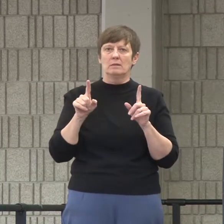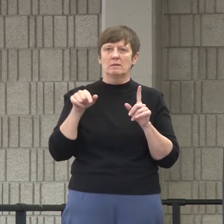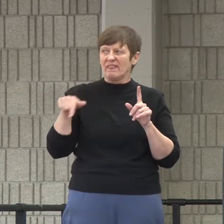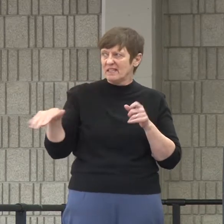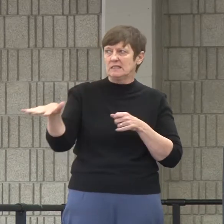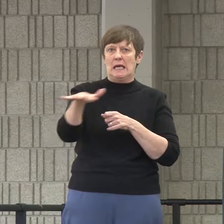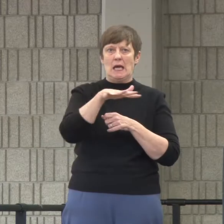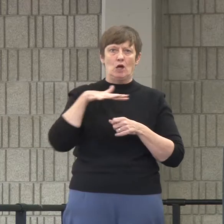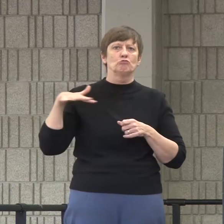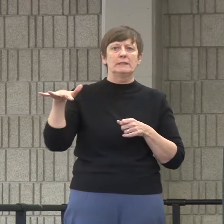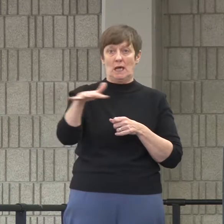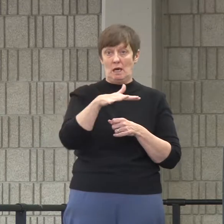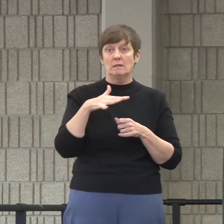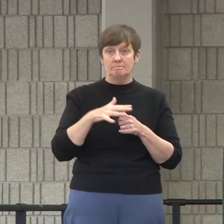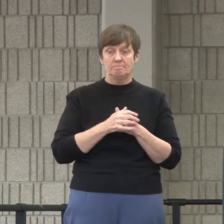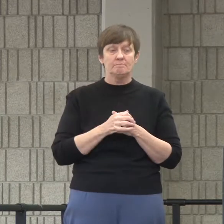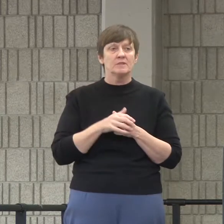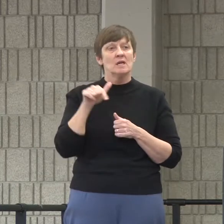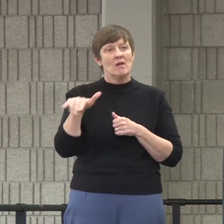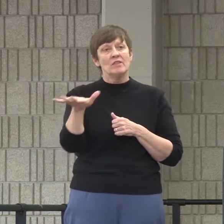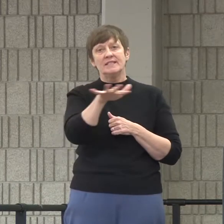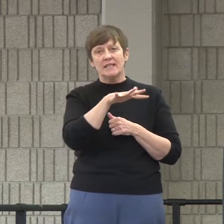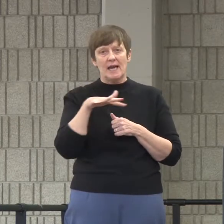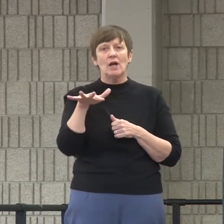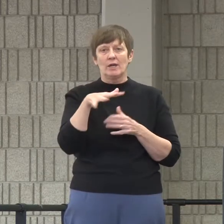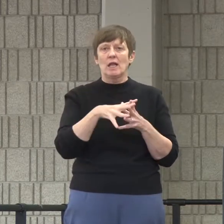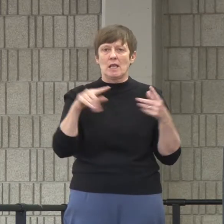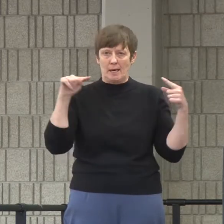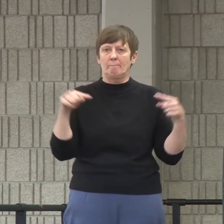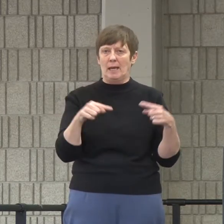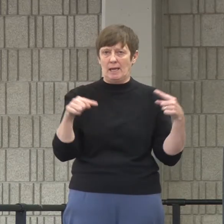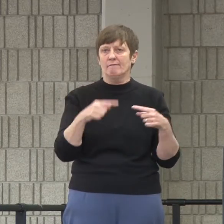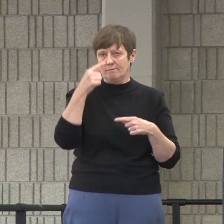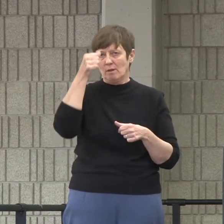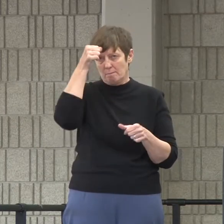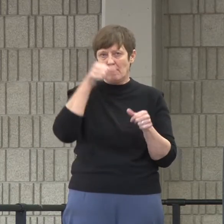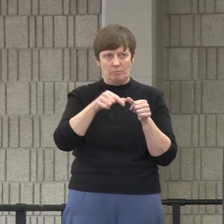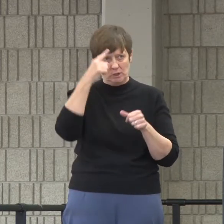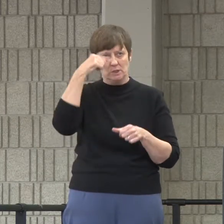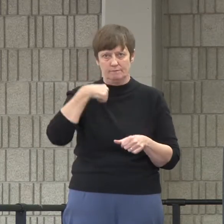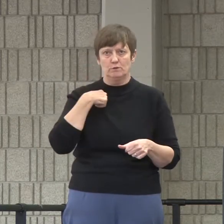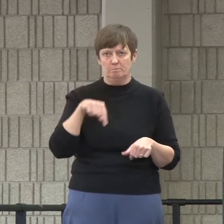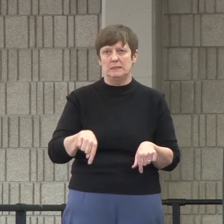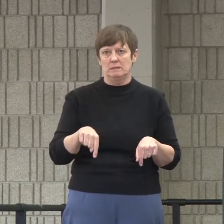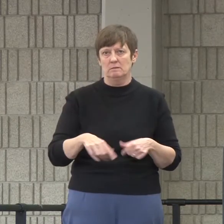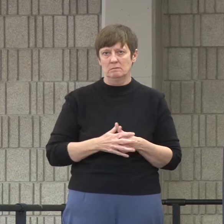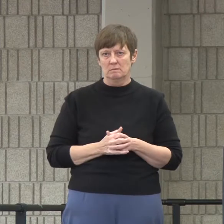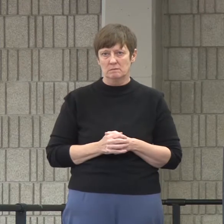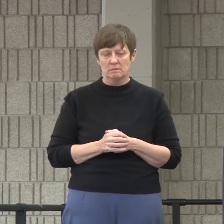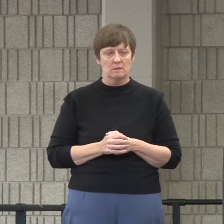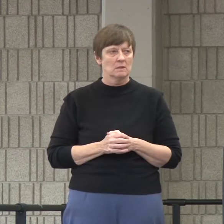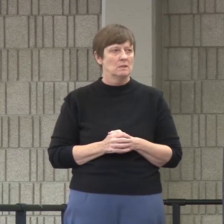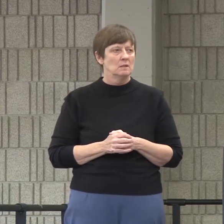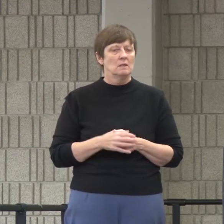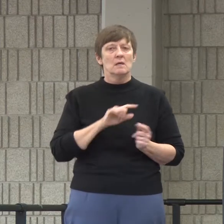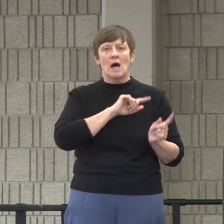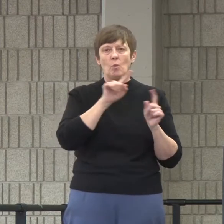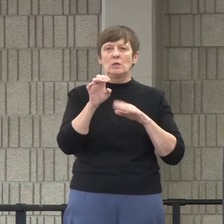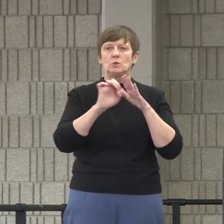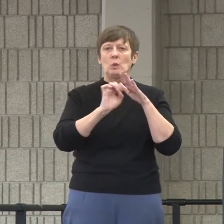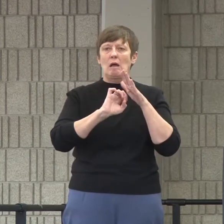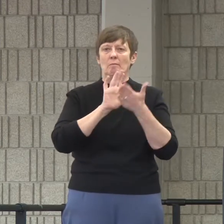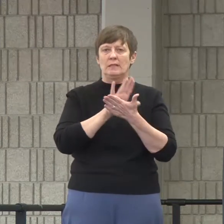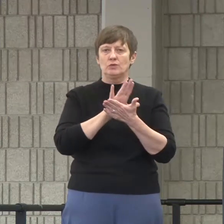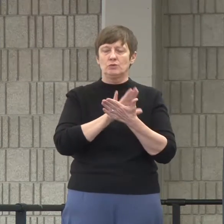area. This area holds a lot of painful memories for me. I went to elementary